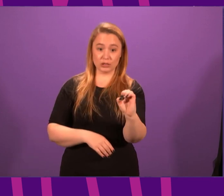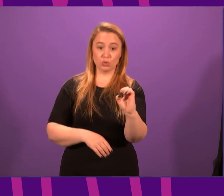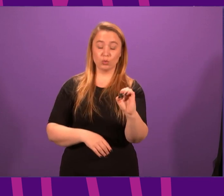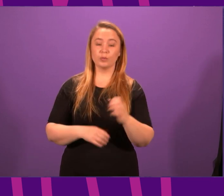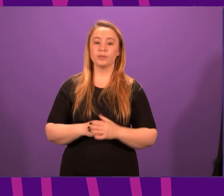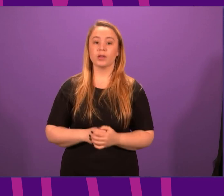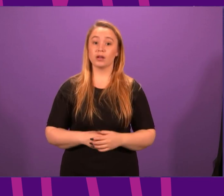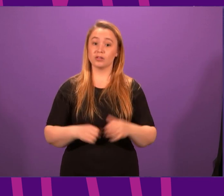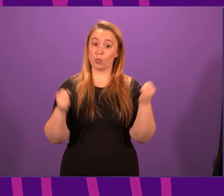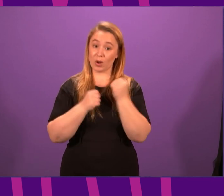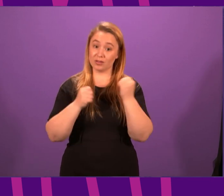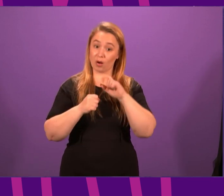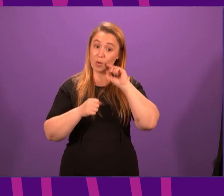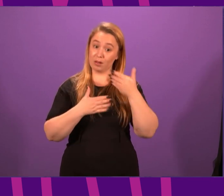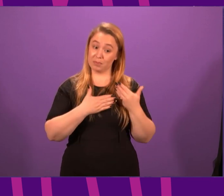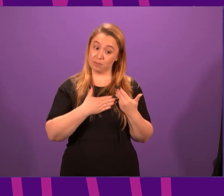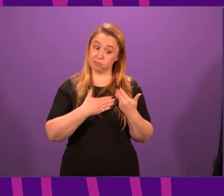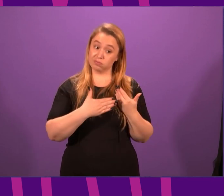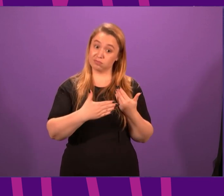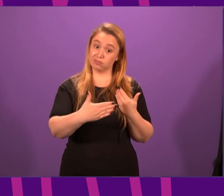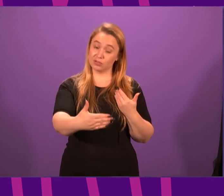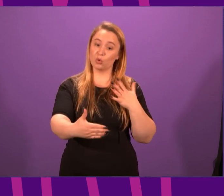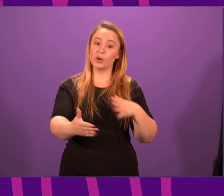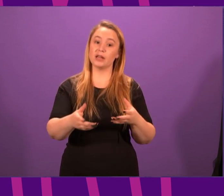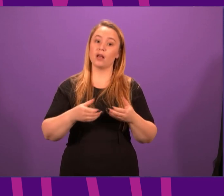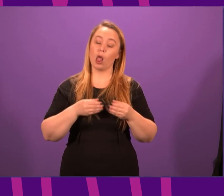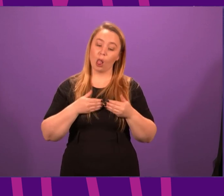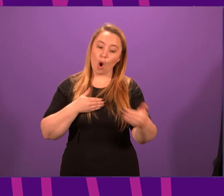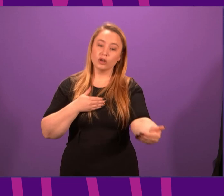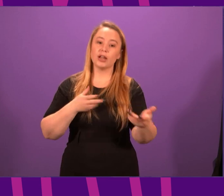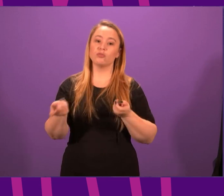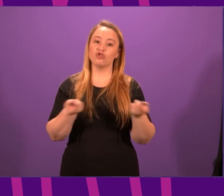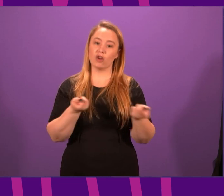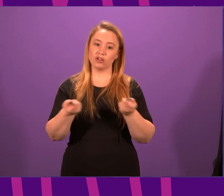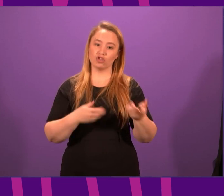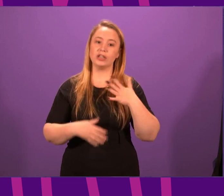winter, and we need a long-term strategy. Thank you.